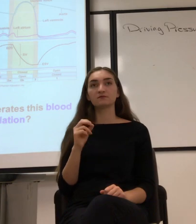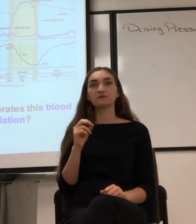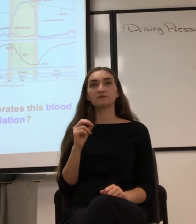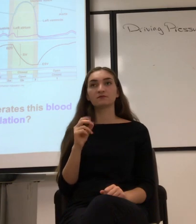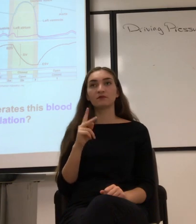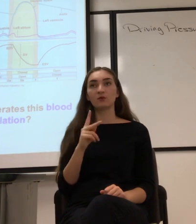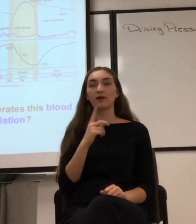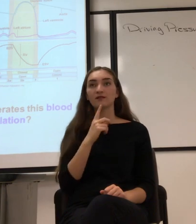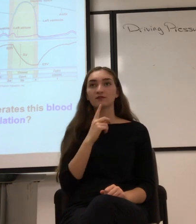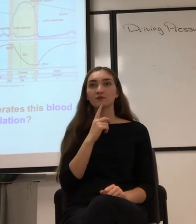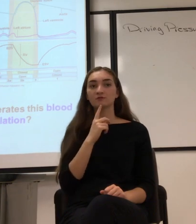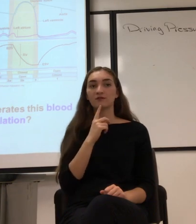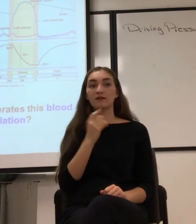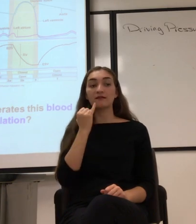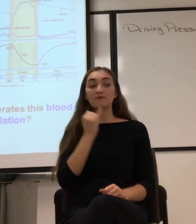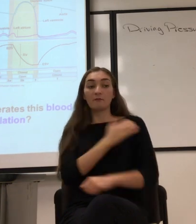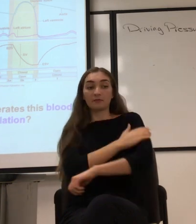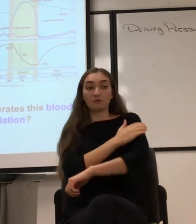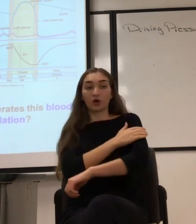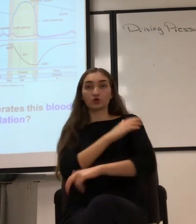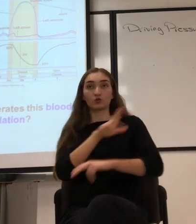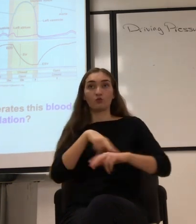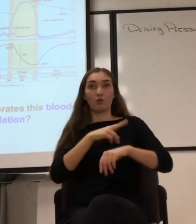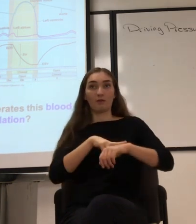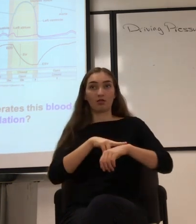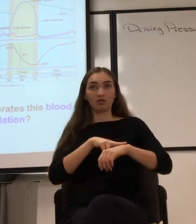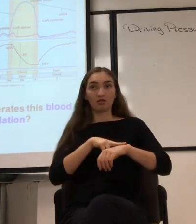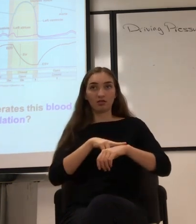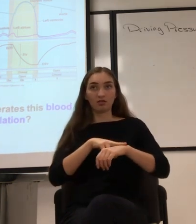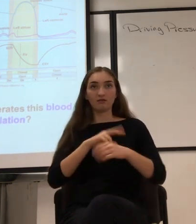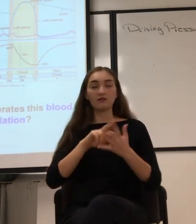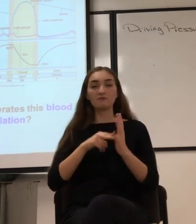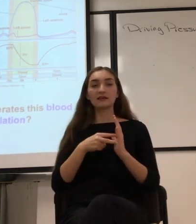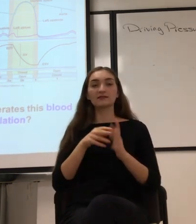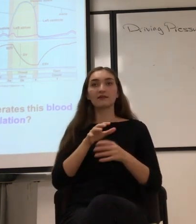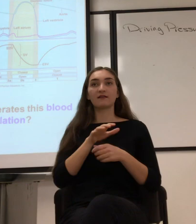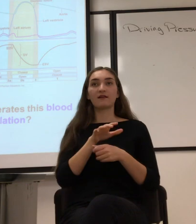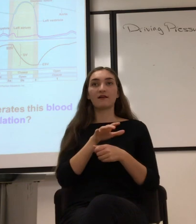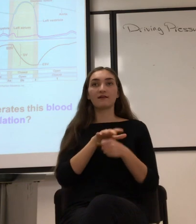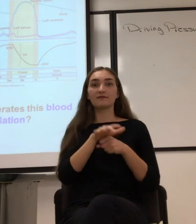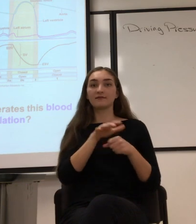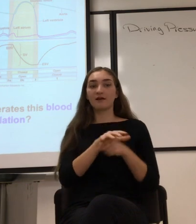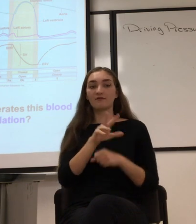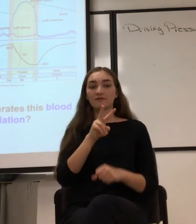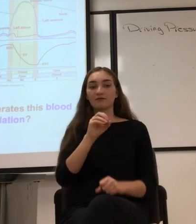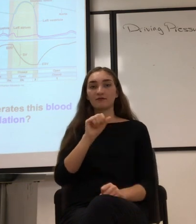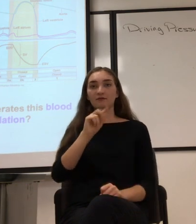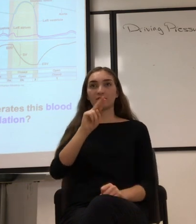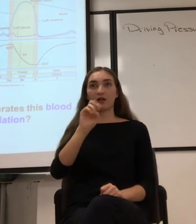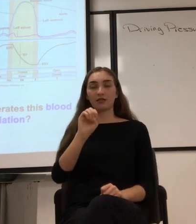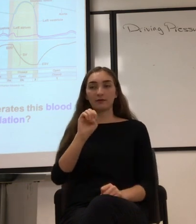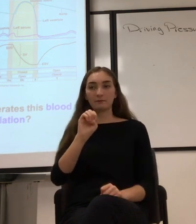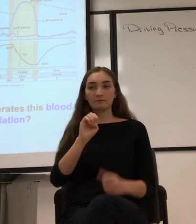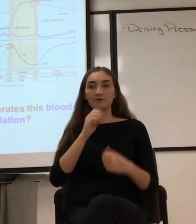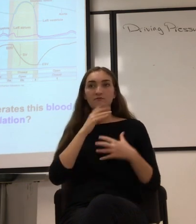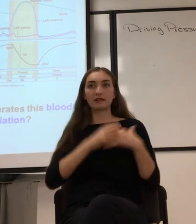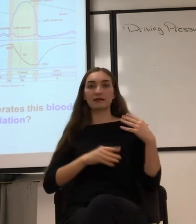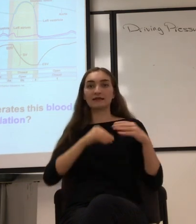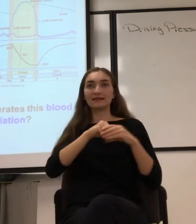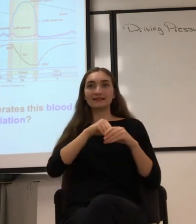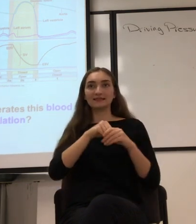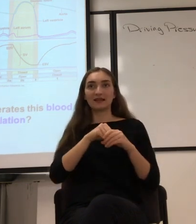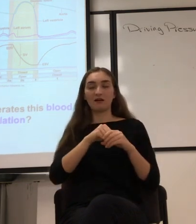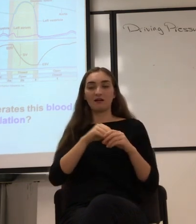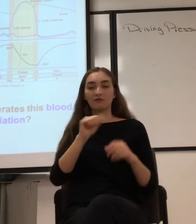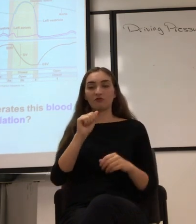there's enough of a, if blood pressure is normal, you're saying, okay, there's enough volume of blood in the arteries,